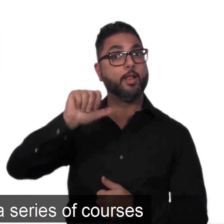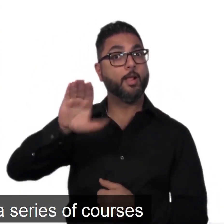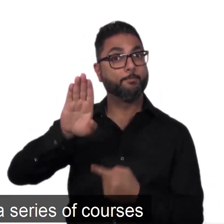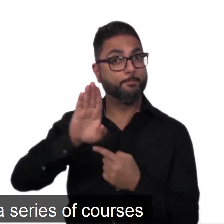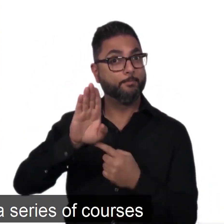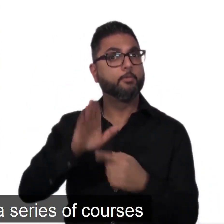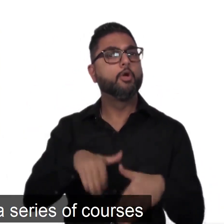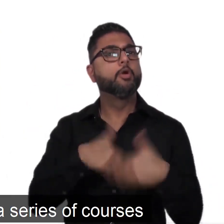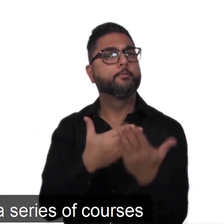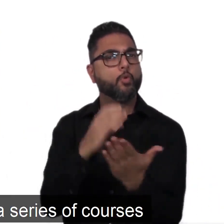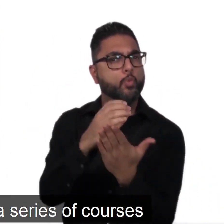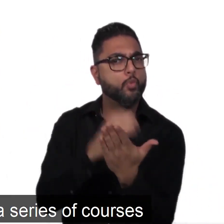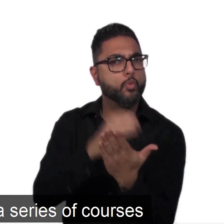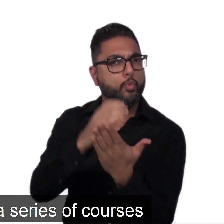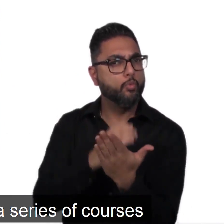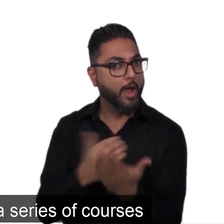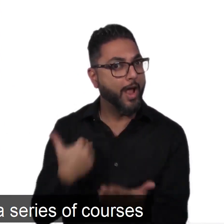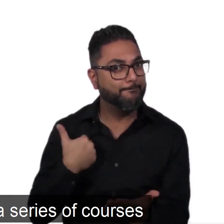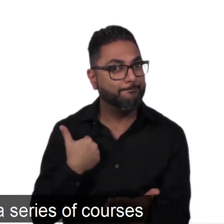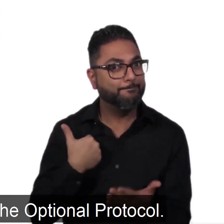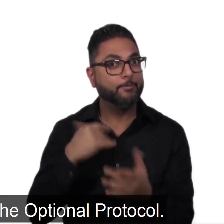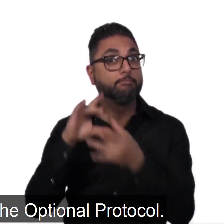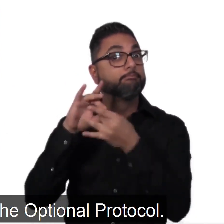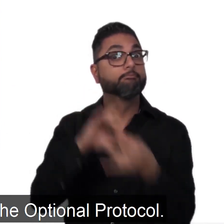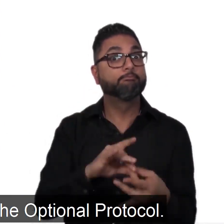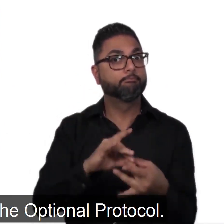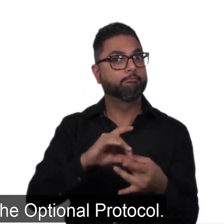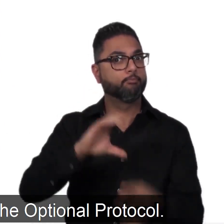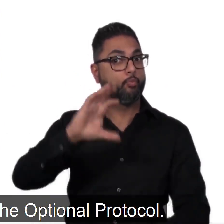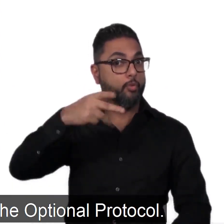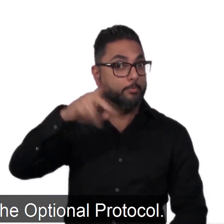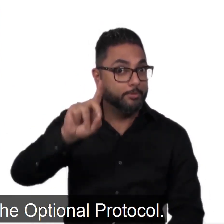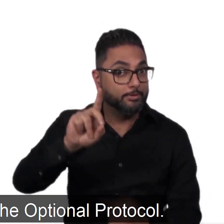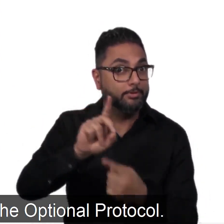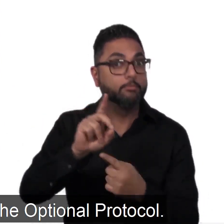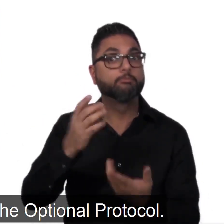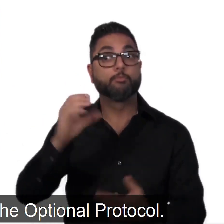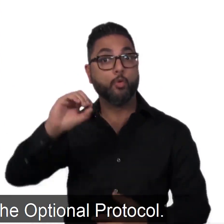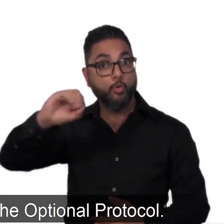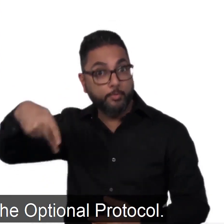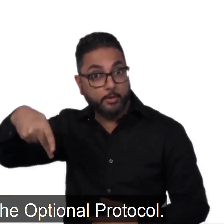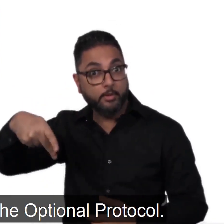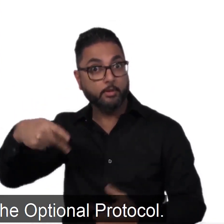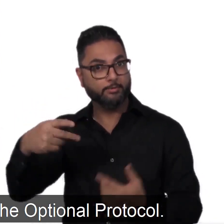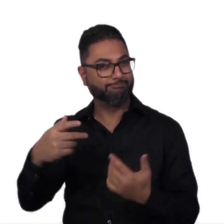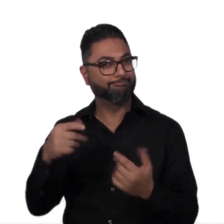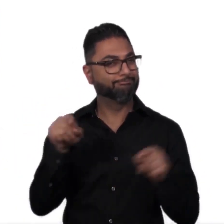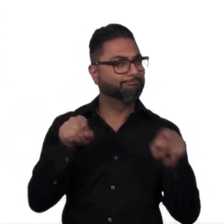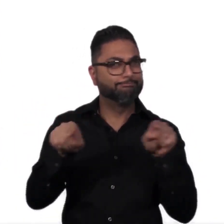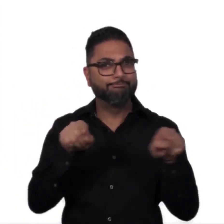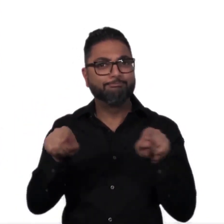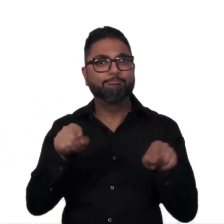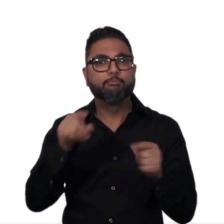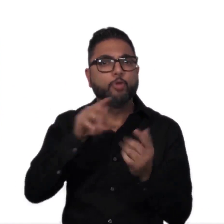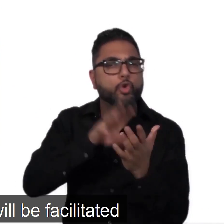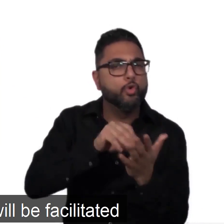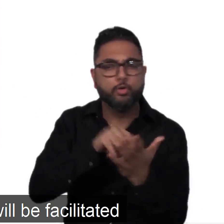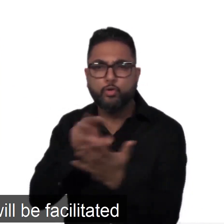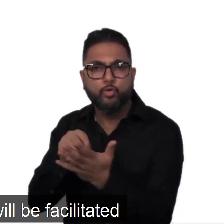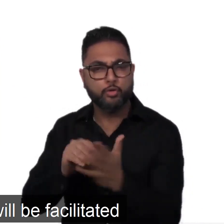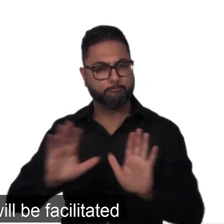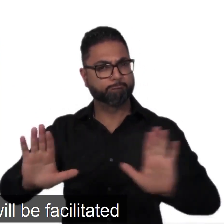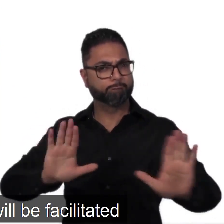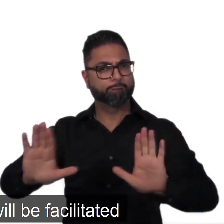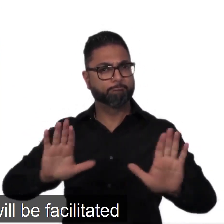OP Lab offers a series of courses about the CRPD and the Optional Protocol.